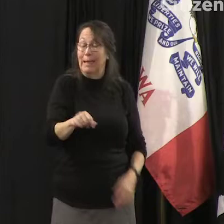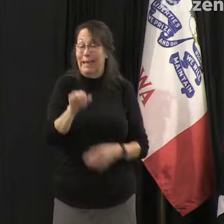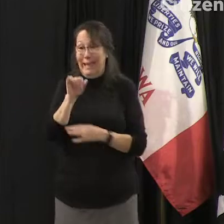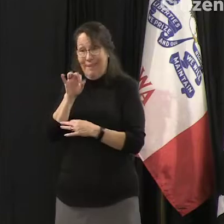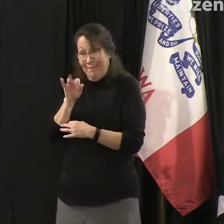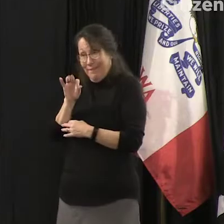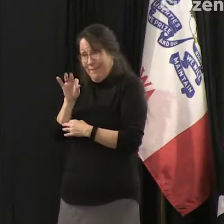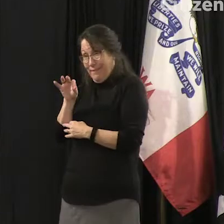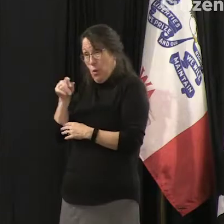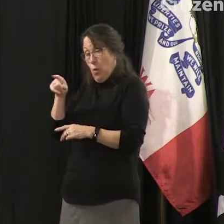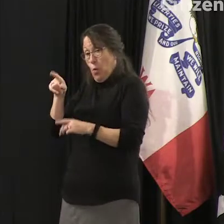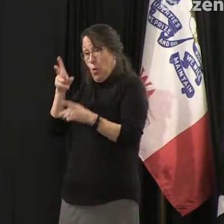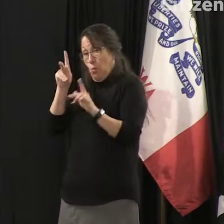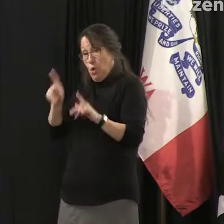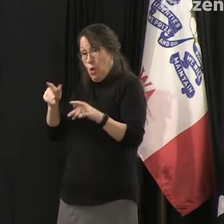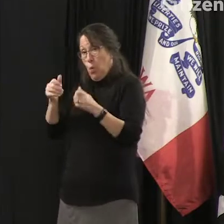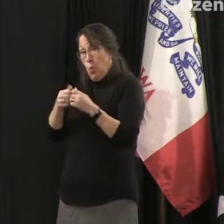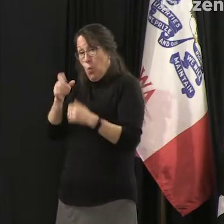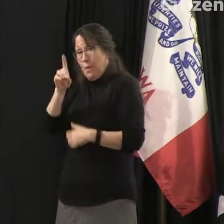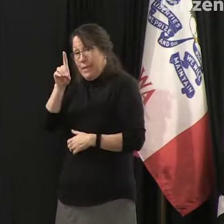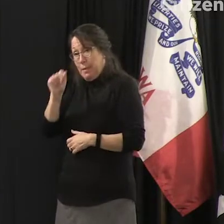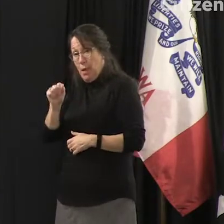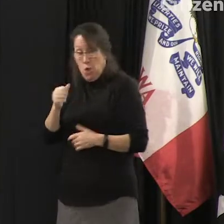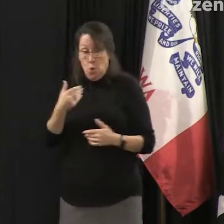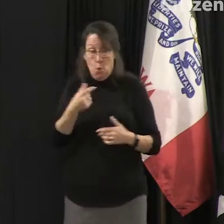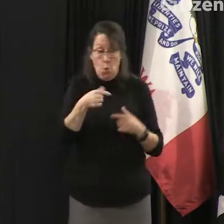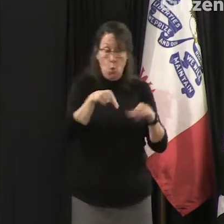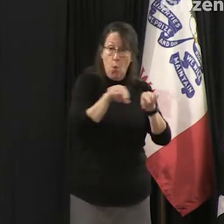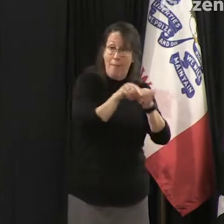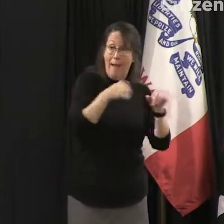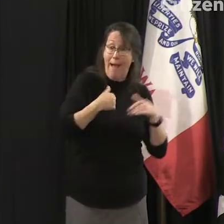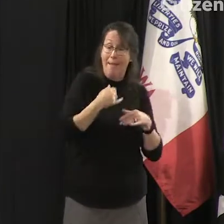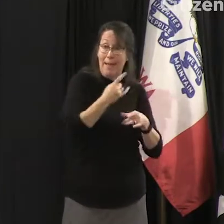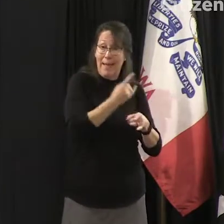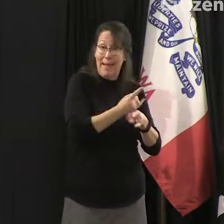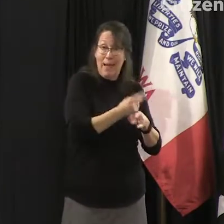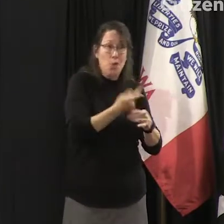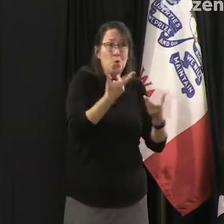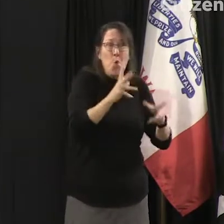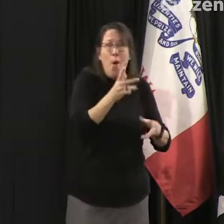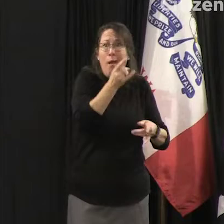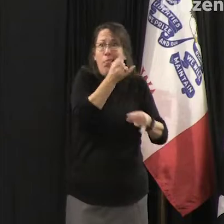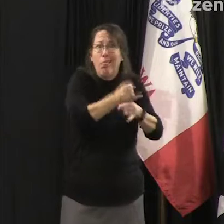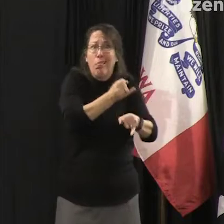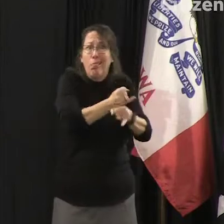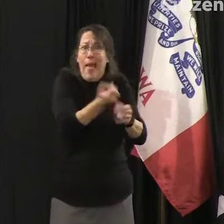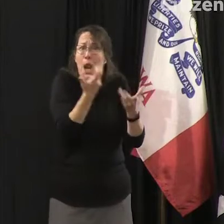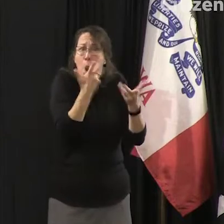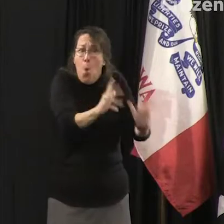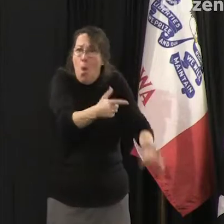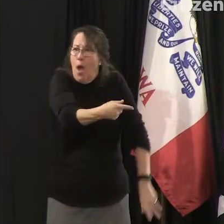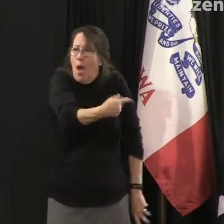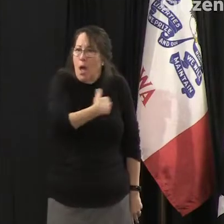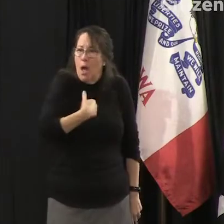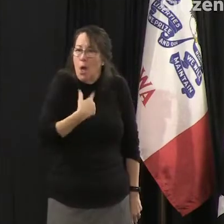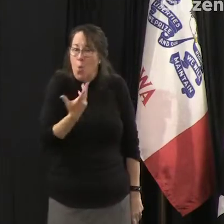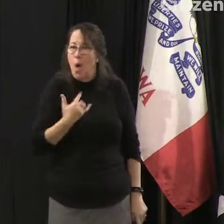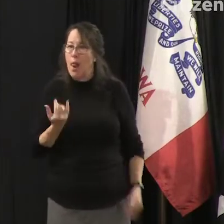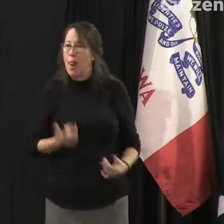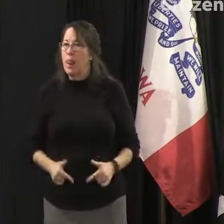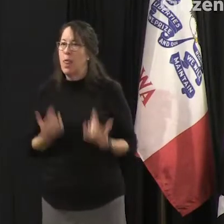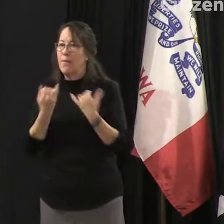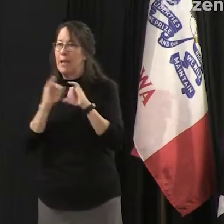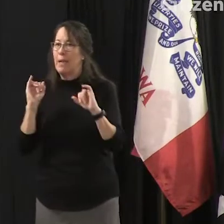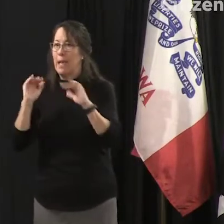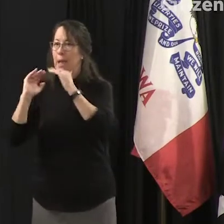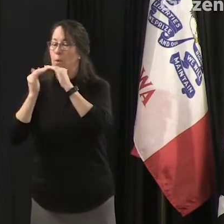If, however, you are a person with a disability and you qualify for institutional care, but you don't want to live in an institution, you want to live by yourself